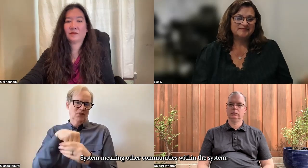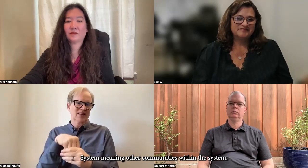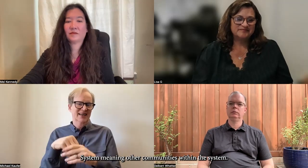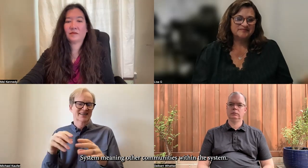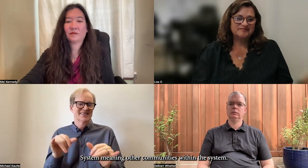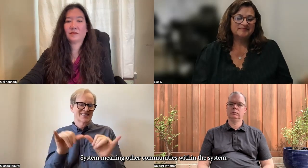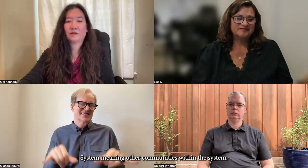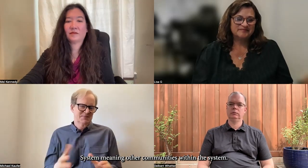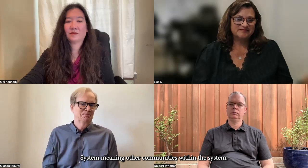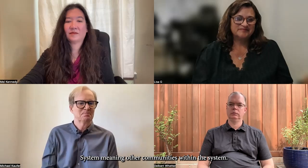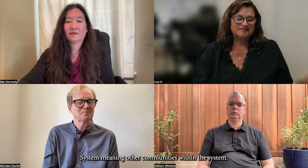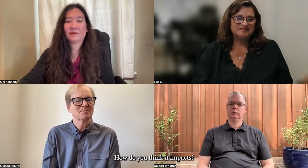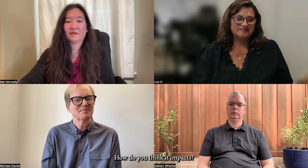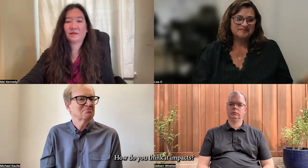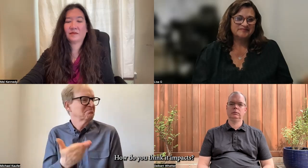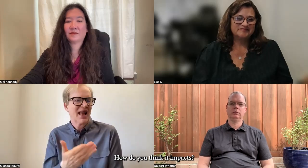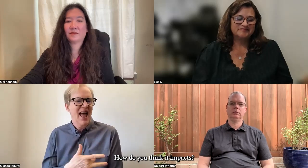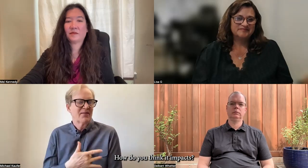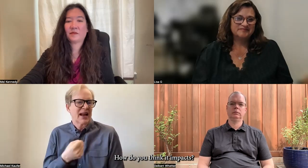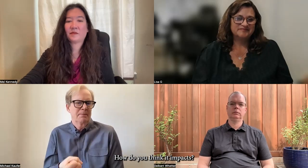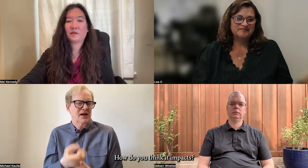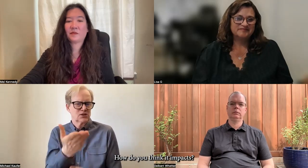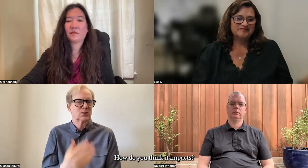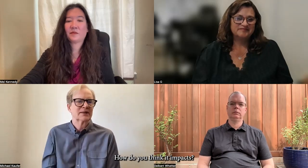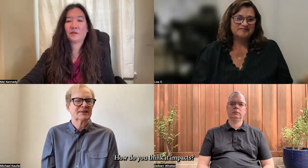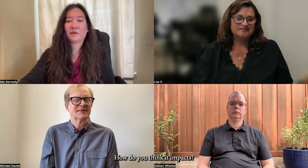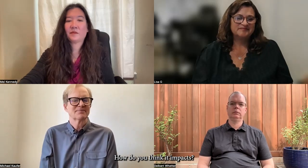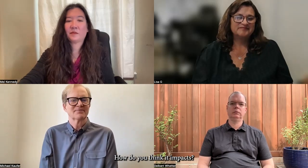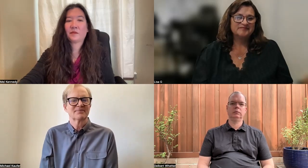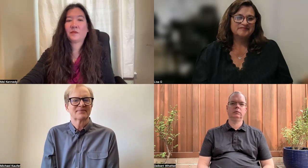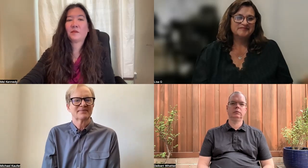System meaning other communities within the system. How do you think it impacts?